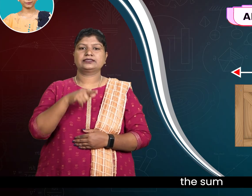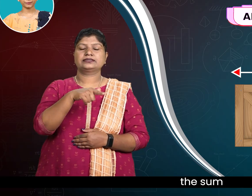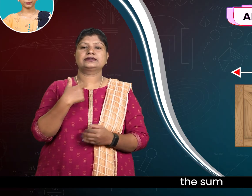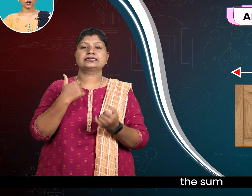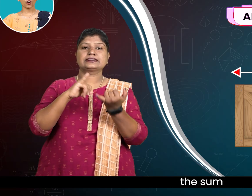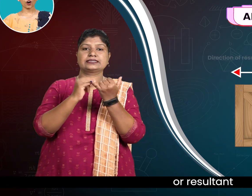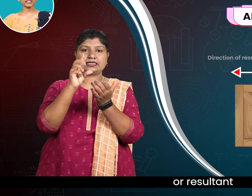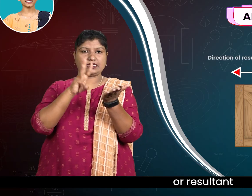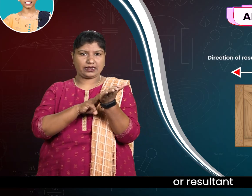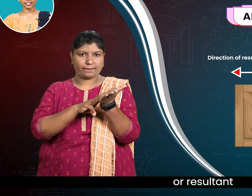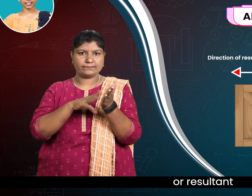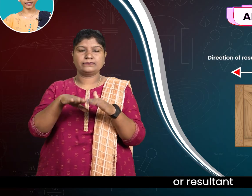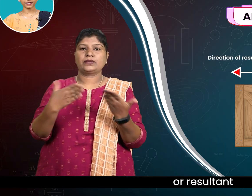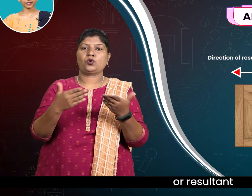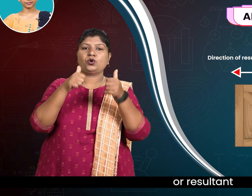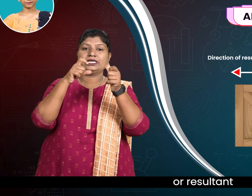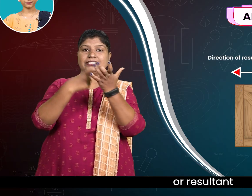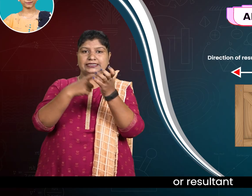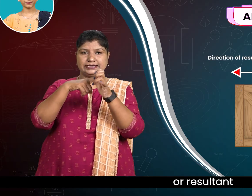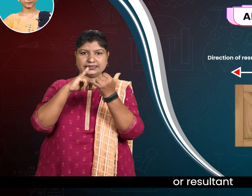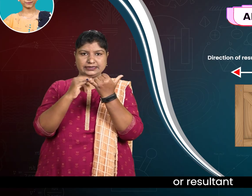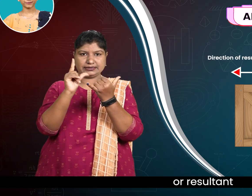sum or resultant